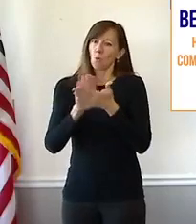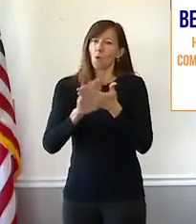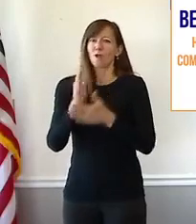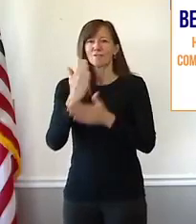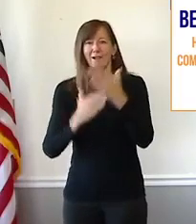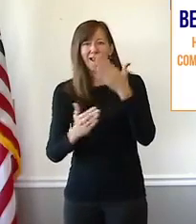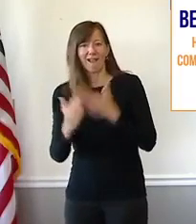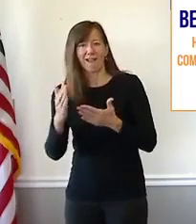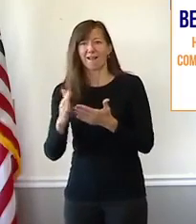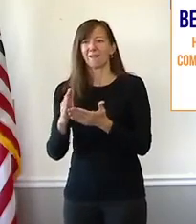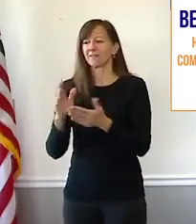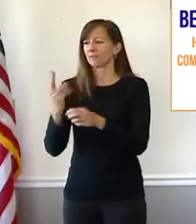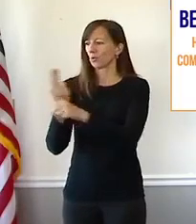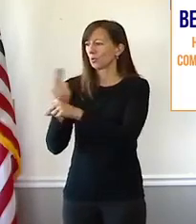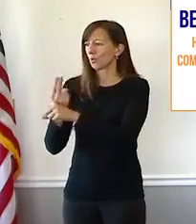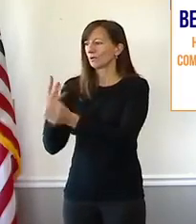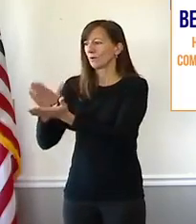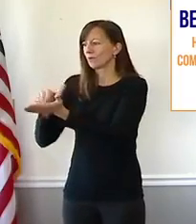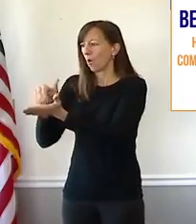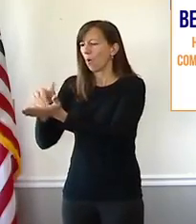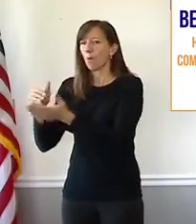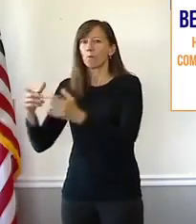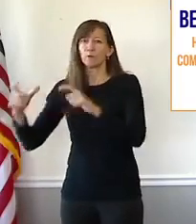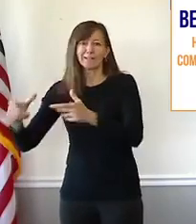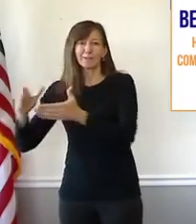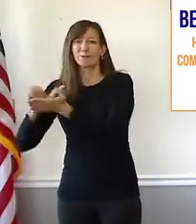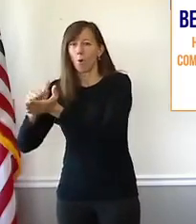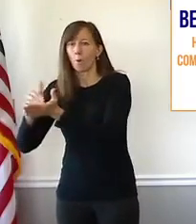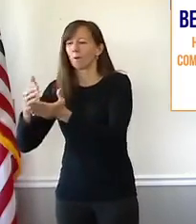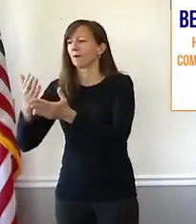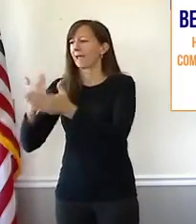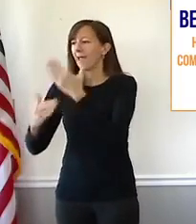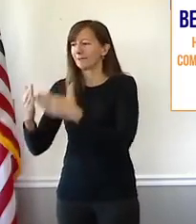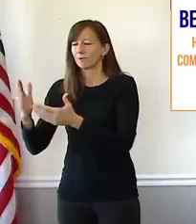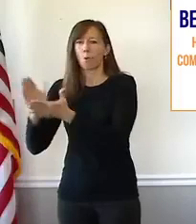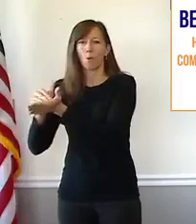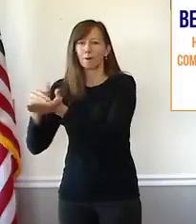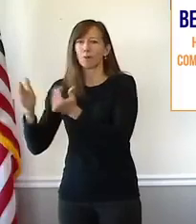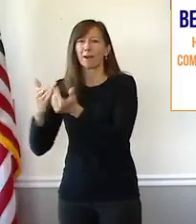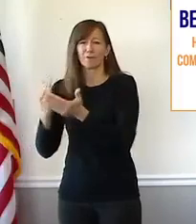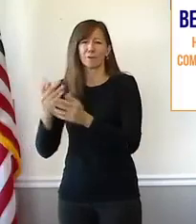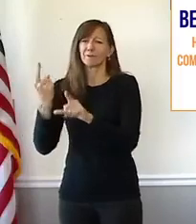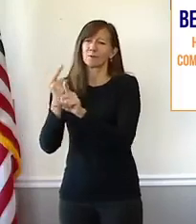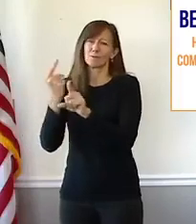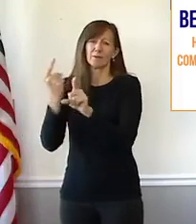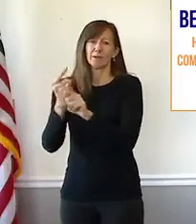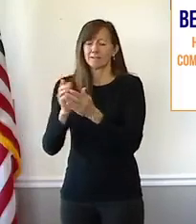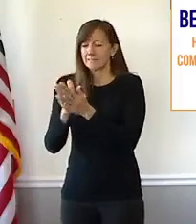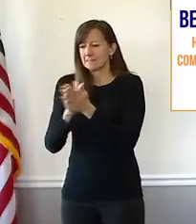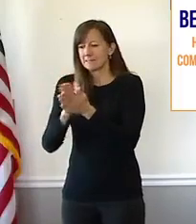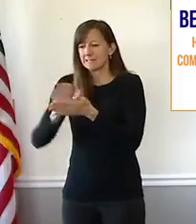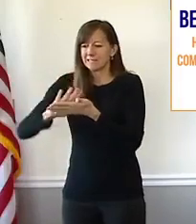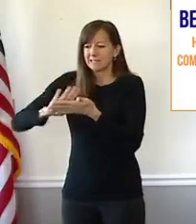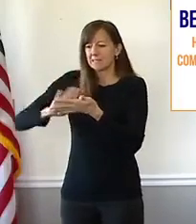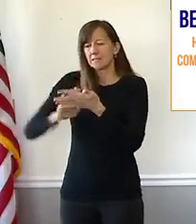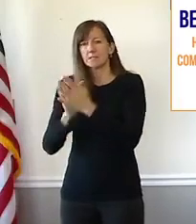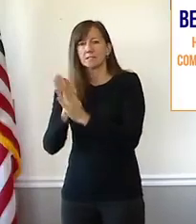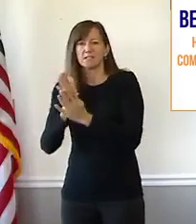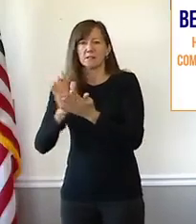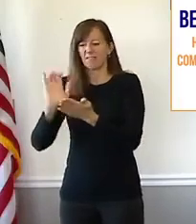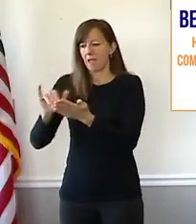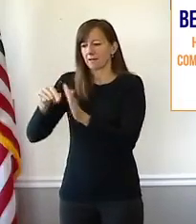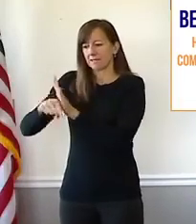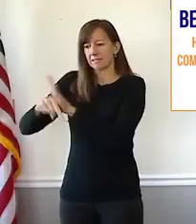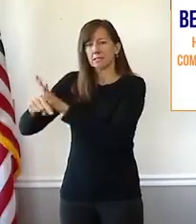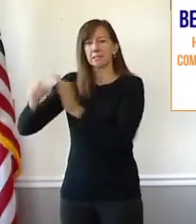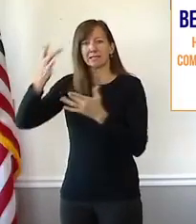using dish soap, hand soap. Entirely appropriate. It's that friction that's created that kills the